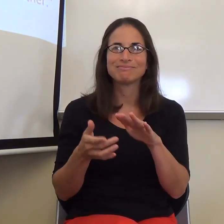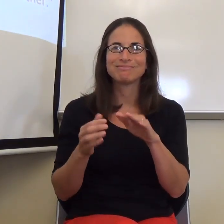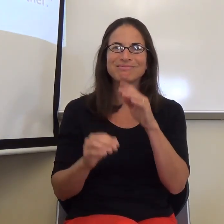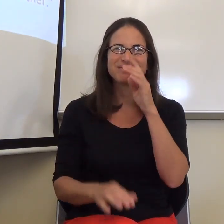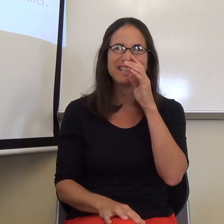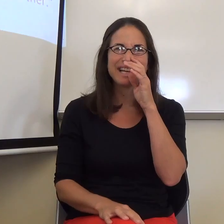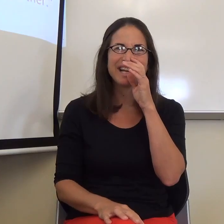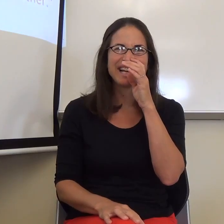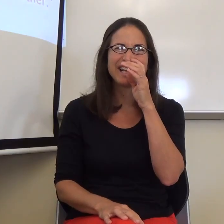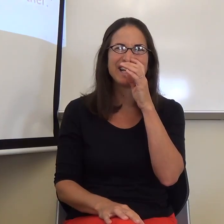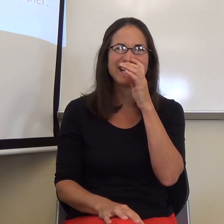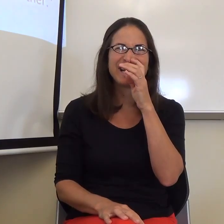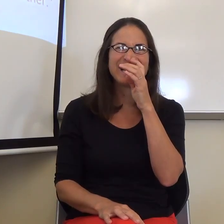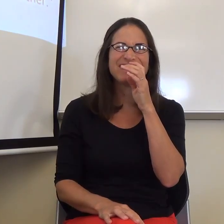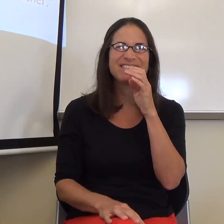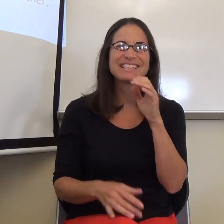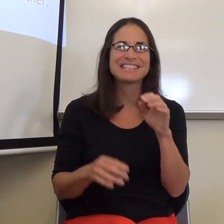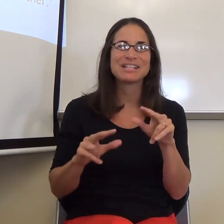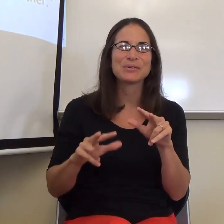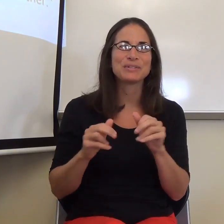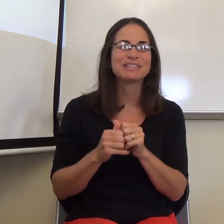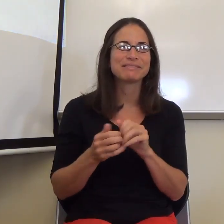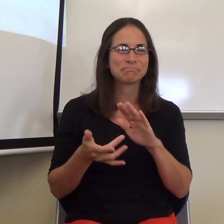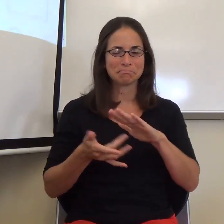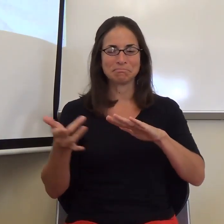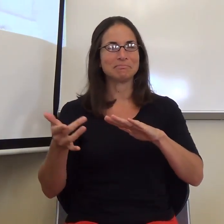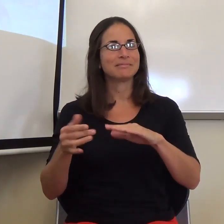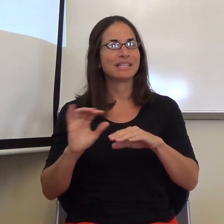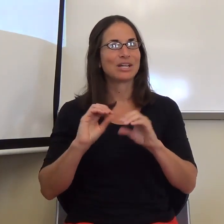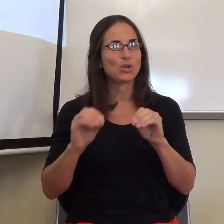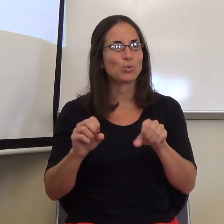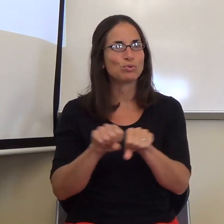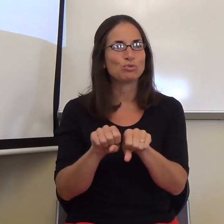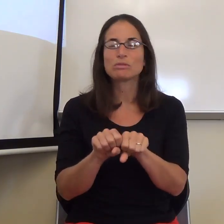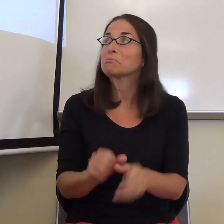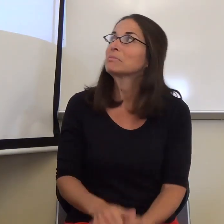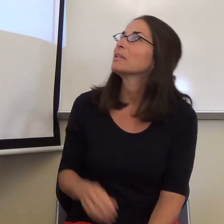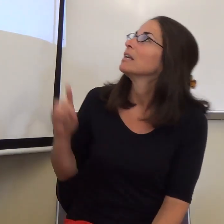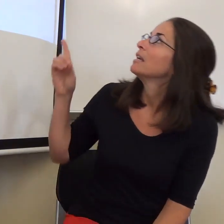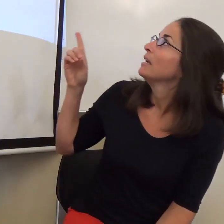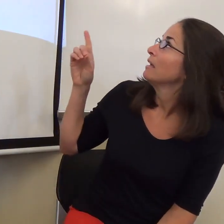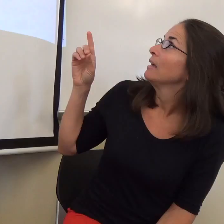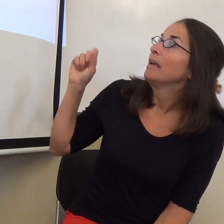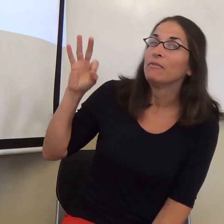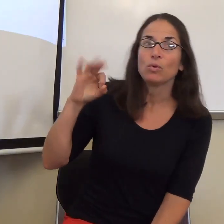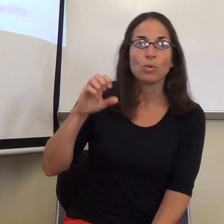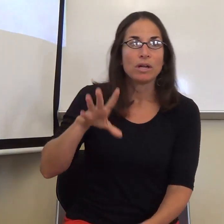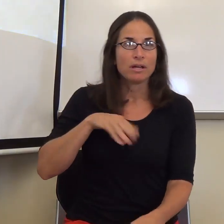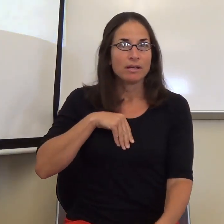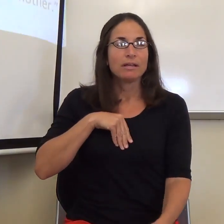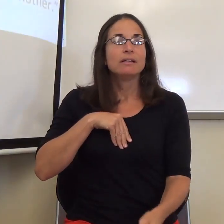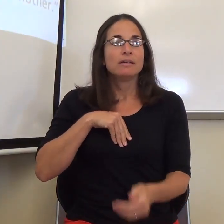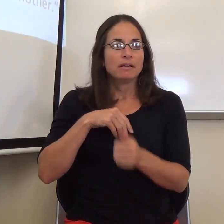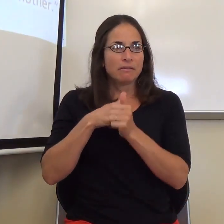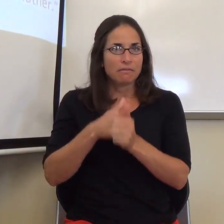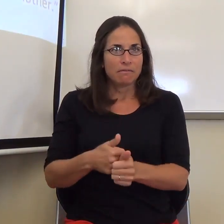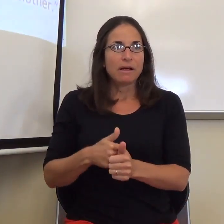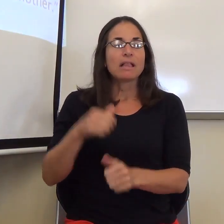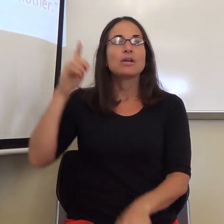would like to adopt this list of marks, that's perfectly fine with me, but I'm not requiring you